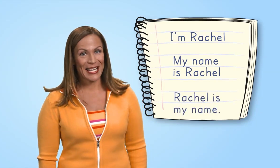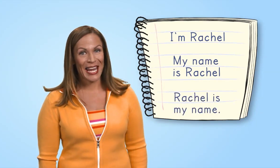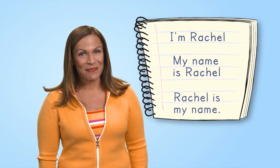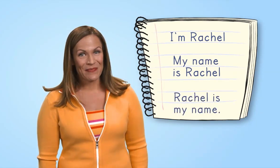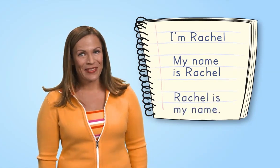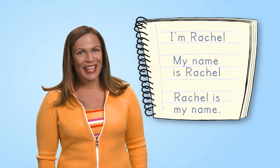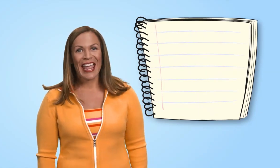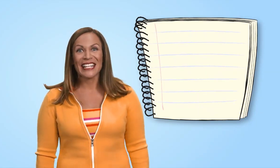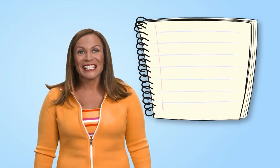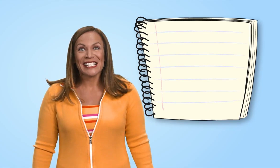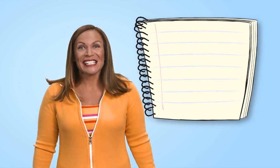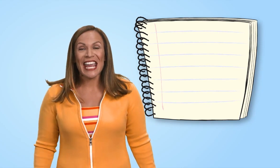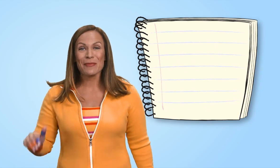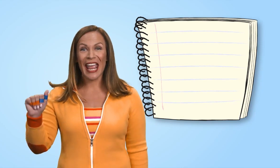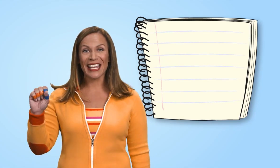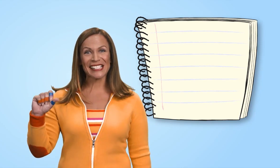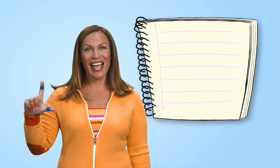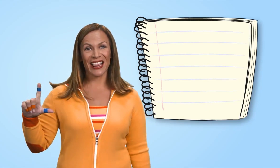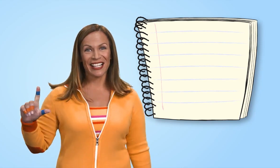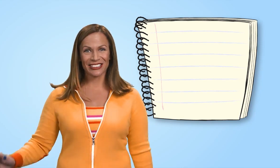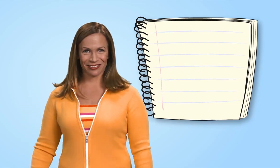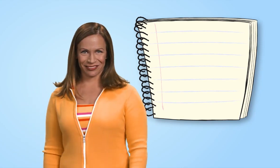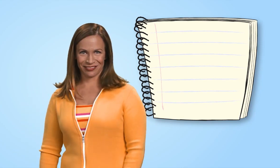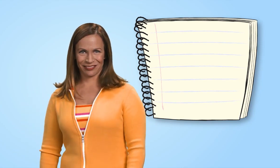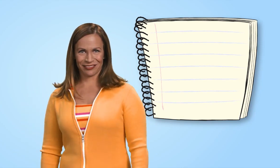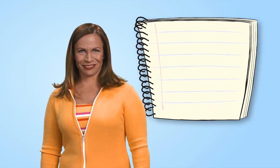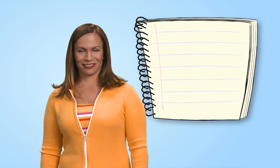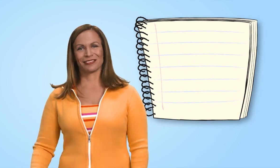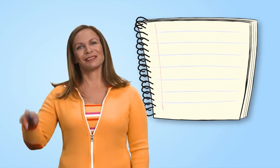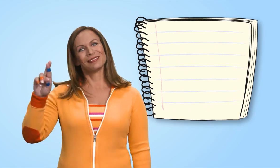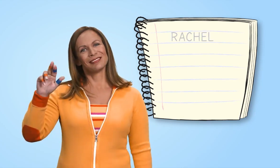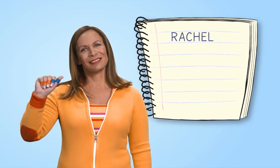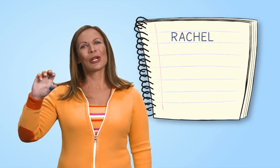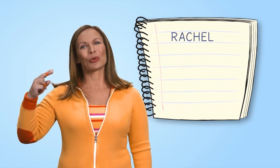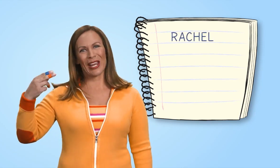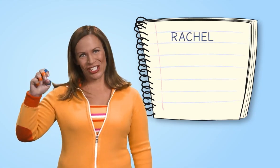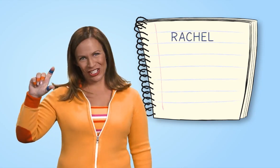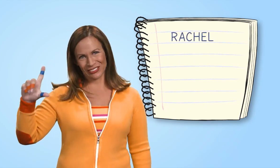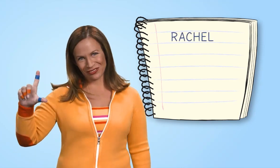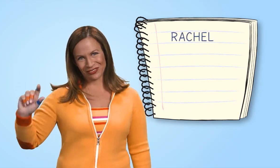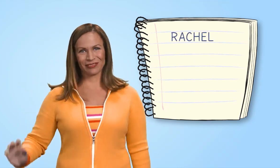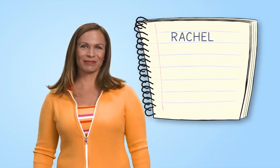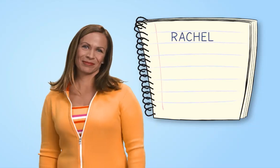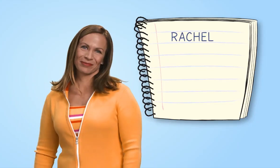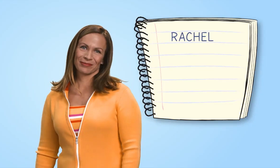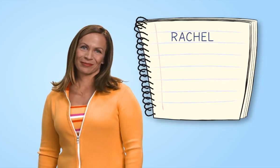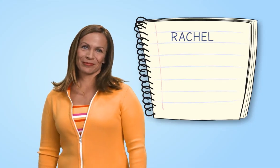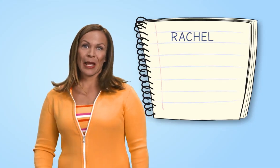name. And it's the same in ASL. What's your name? Rachel. What's your name?